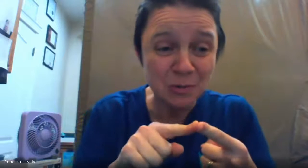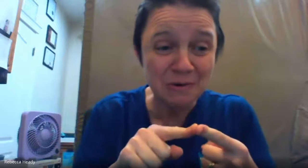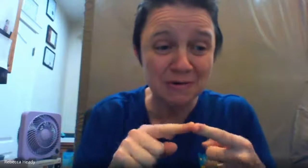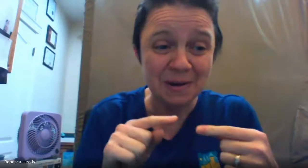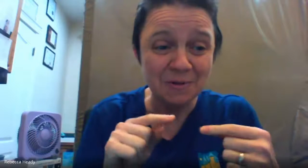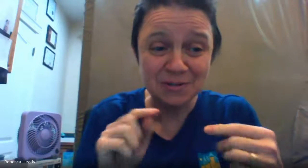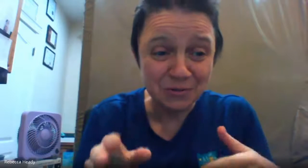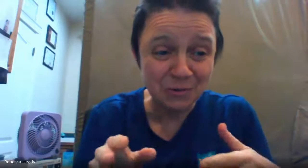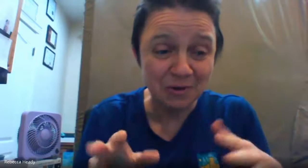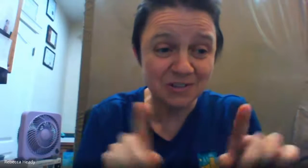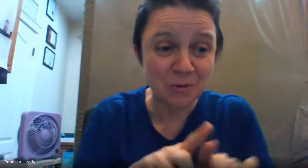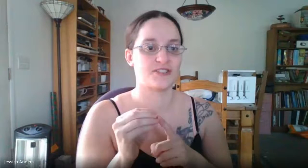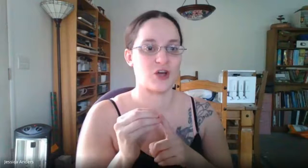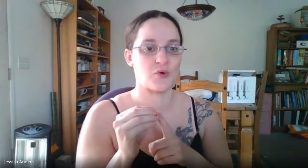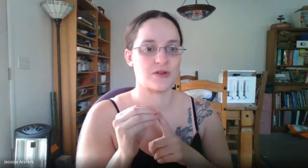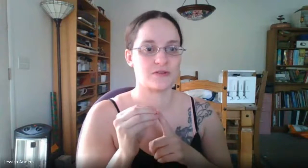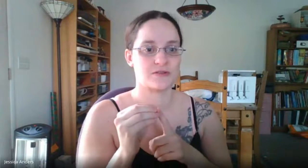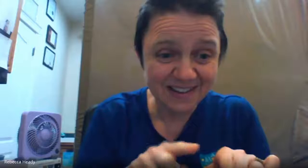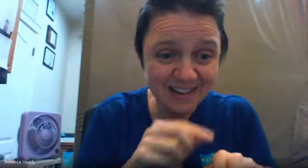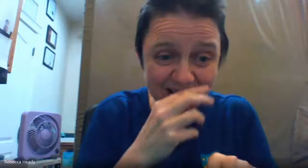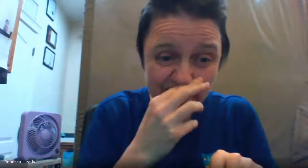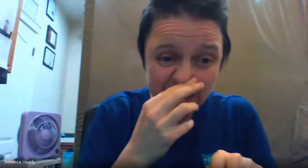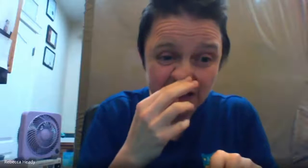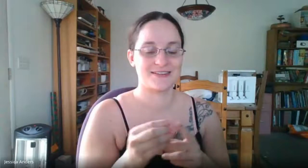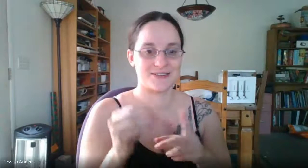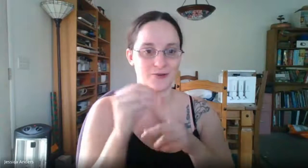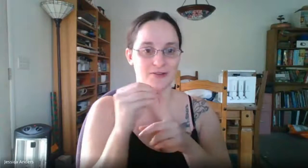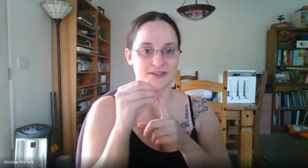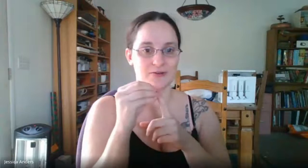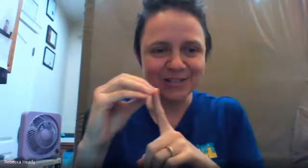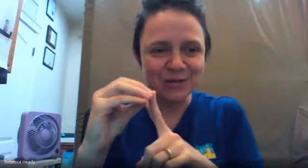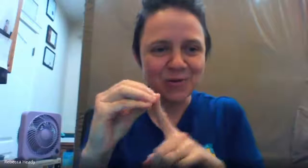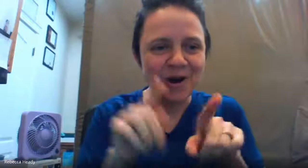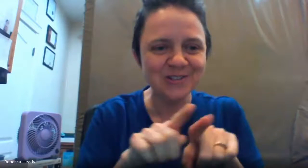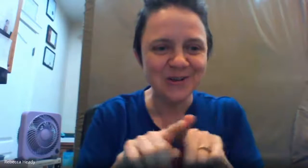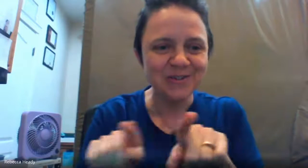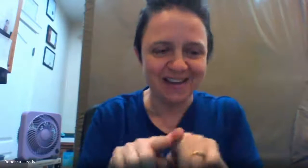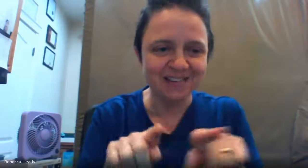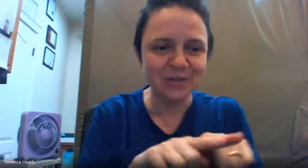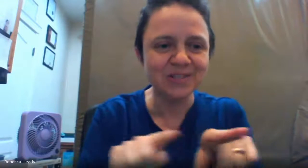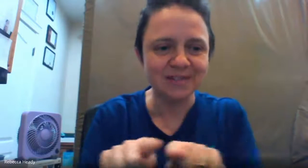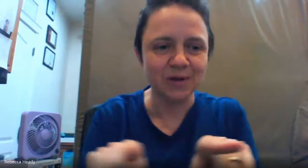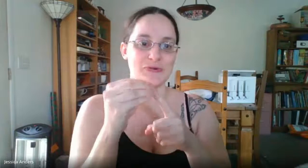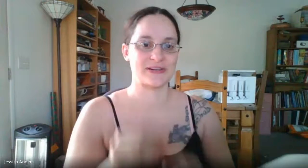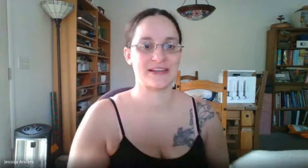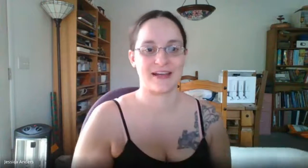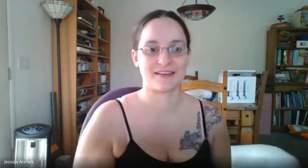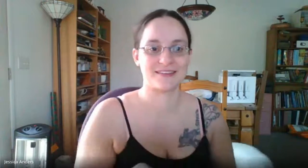store, or the number 2? And then also. So, Also. Huh? So. oh, this is like 2 also. Yeah, 2 is this one. Yeah.